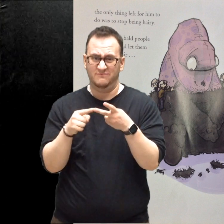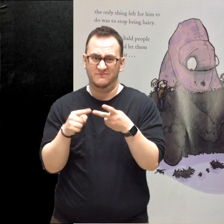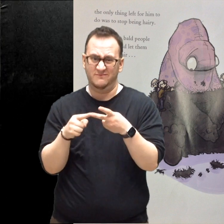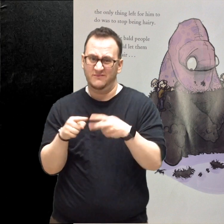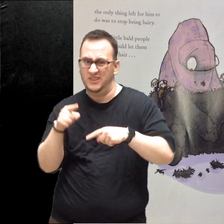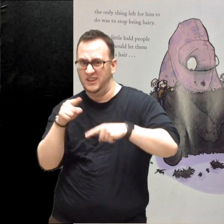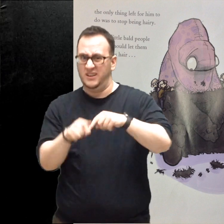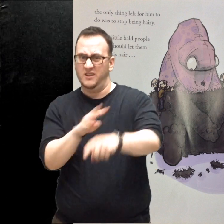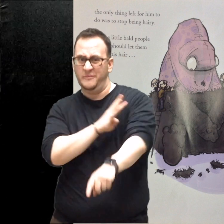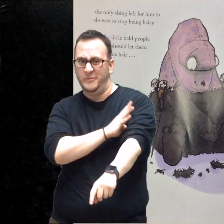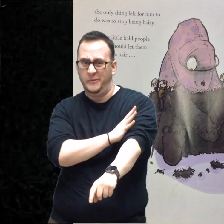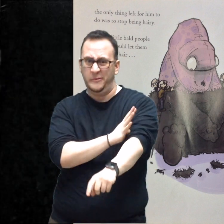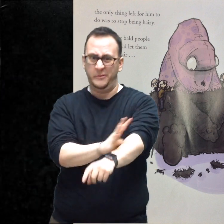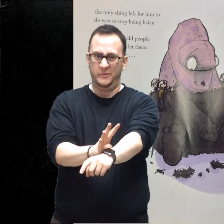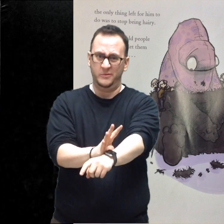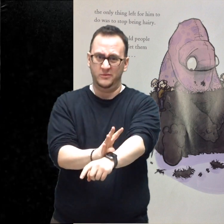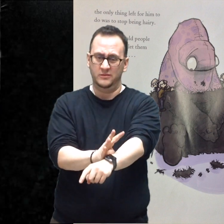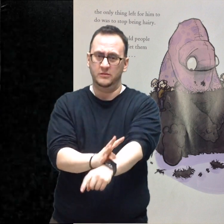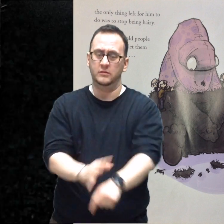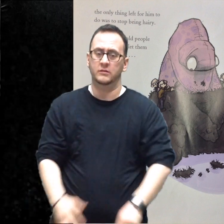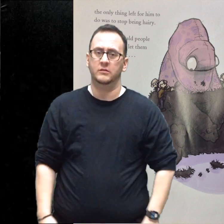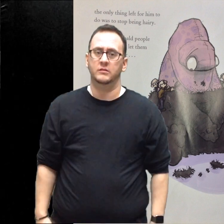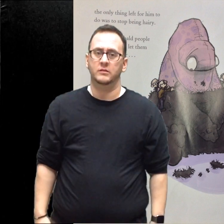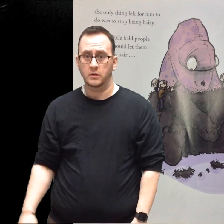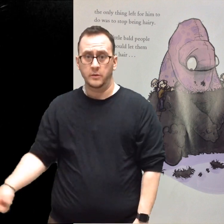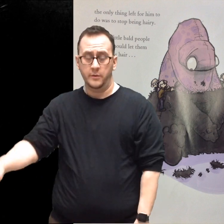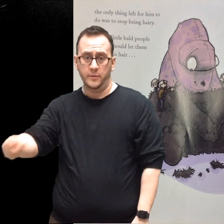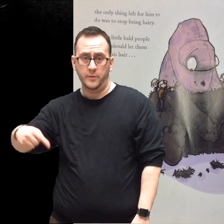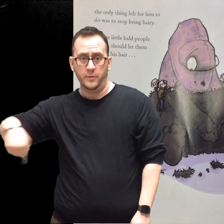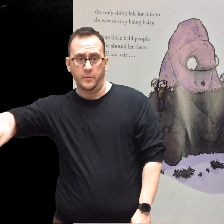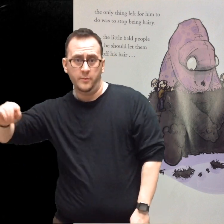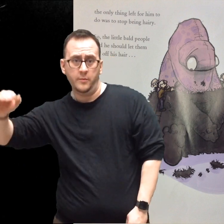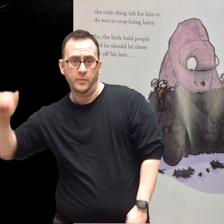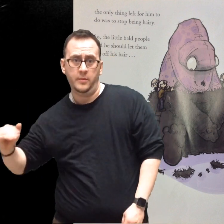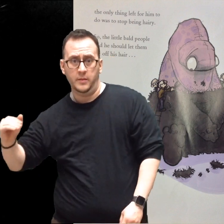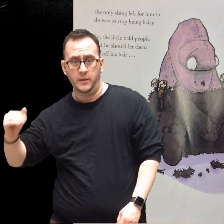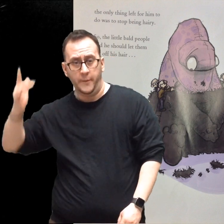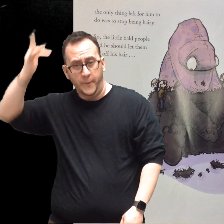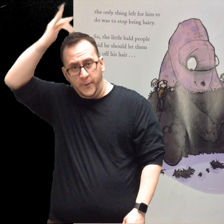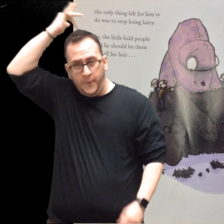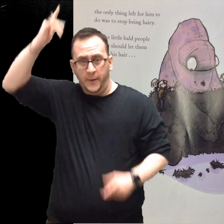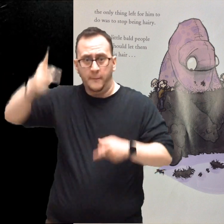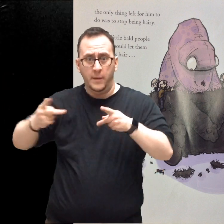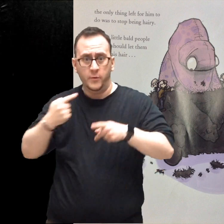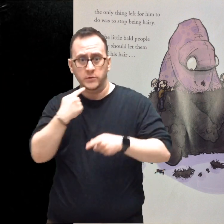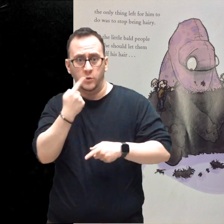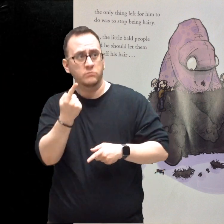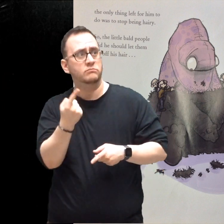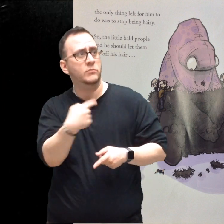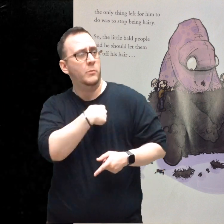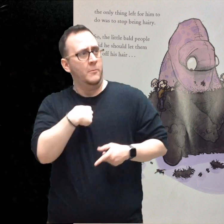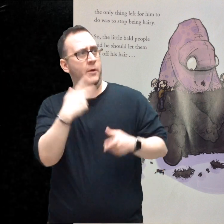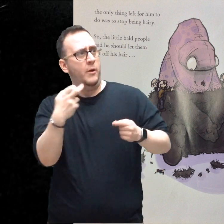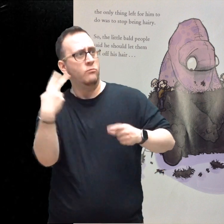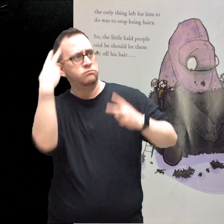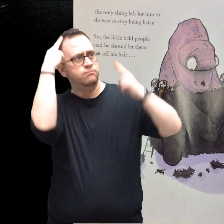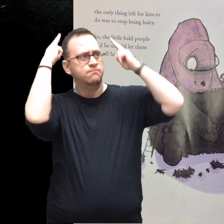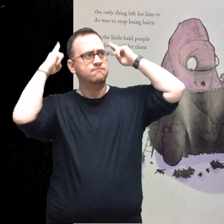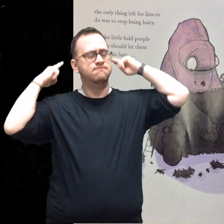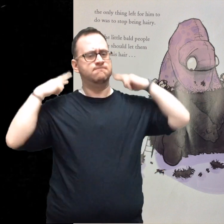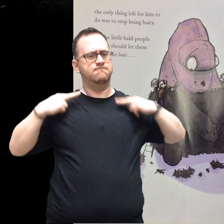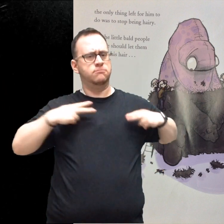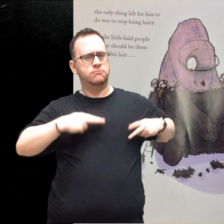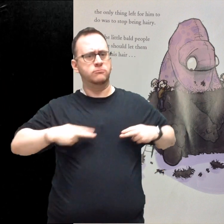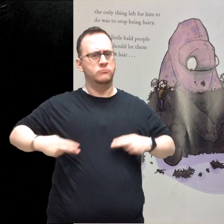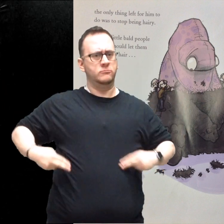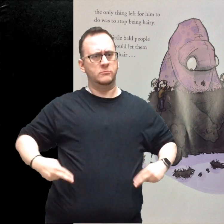the only thing left for him to do was to stop being hairy. So, the little bald people said he should let them cut